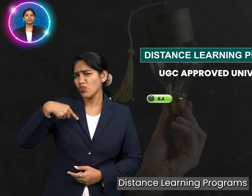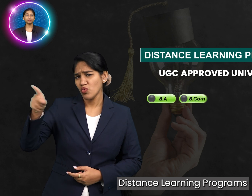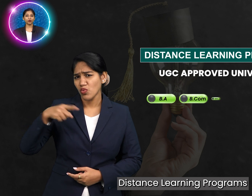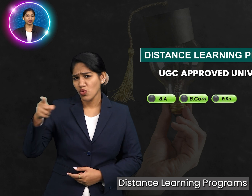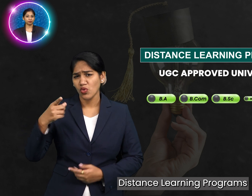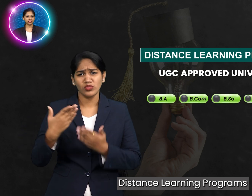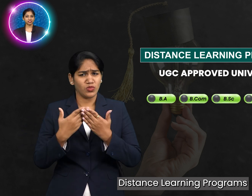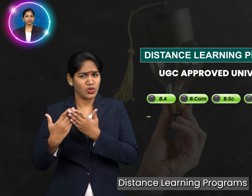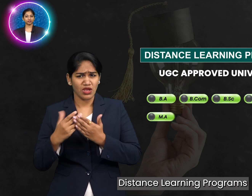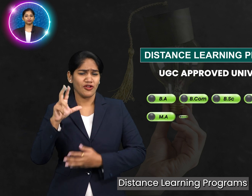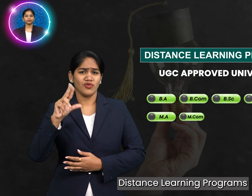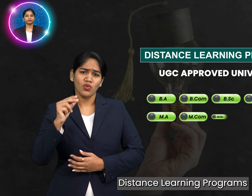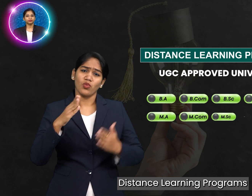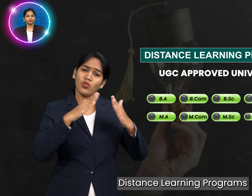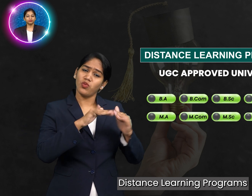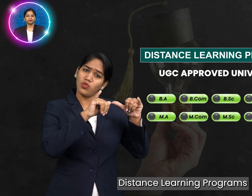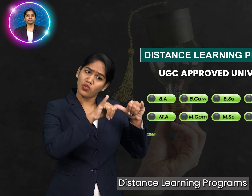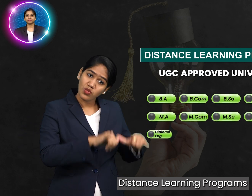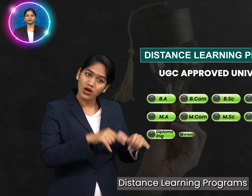Distance learning programs.